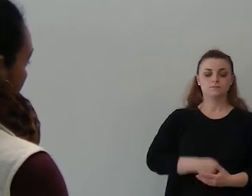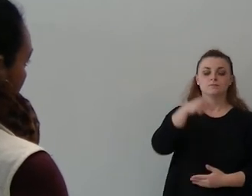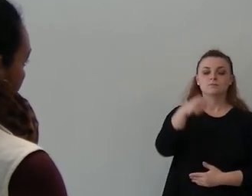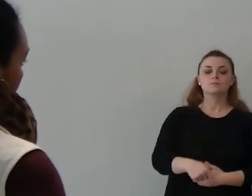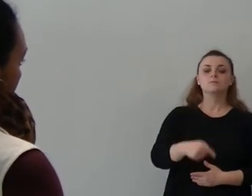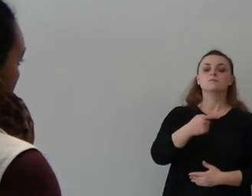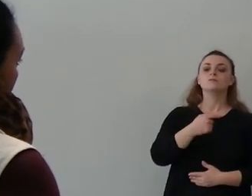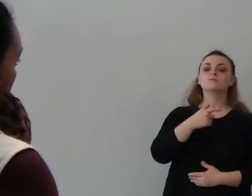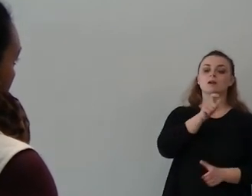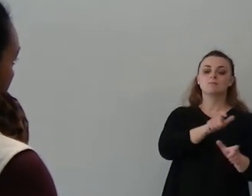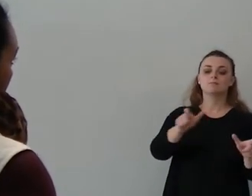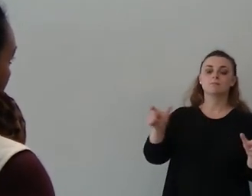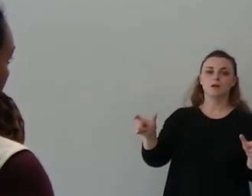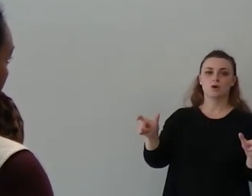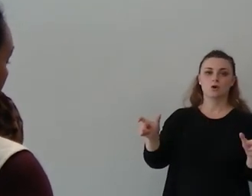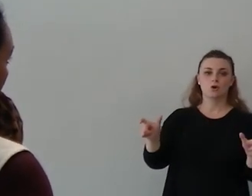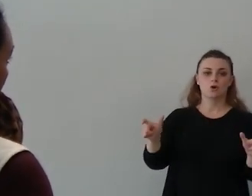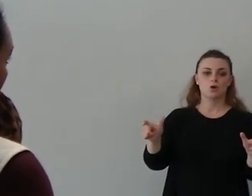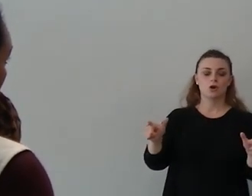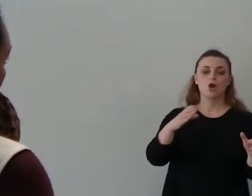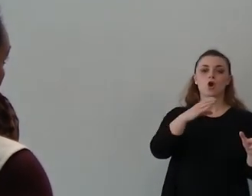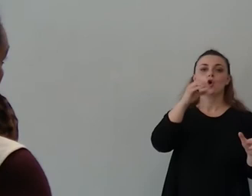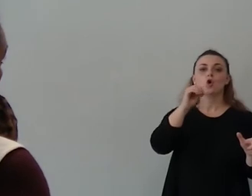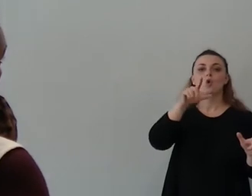E da Colossesi 3:15.